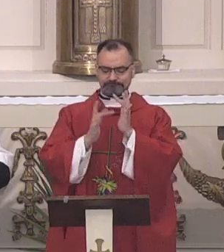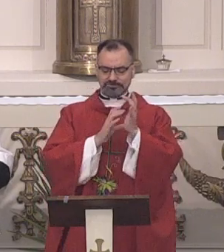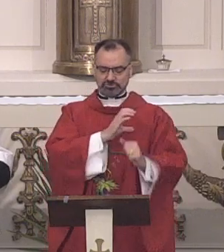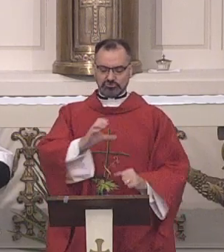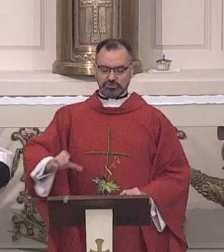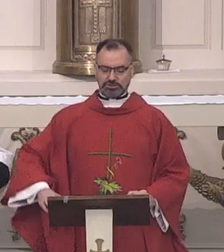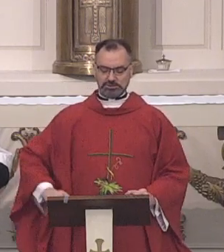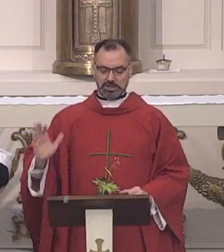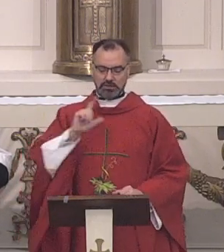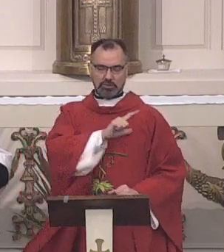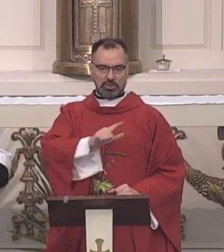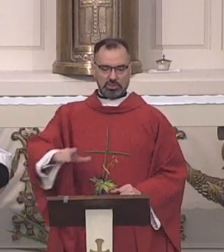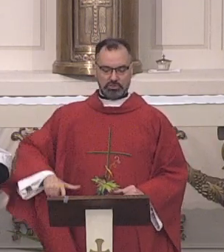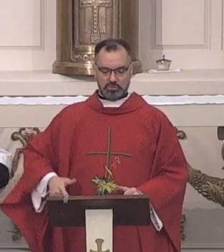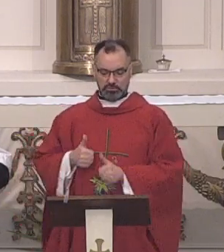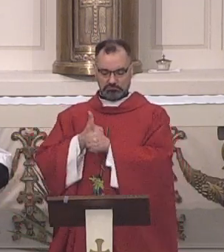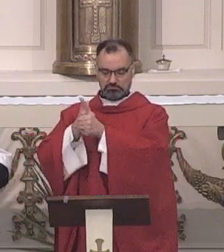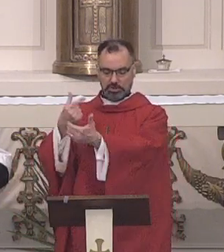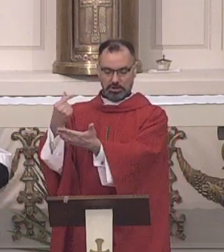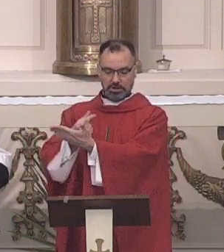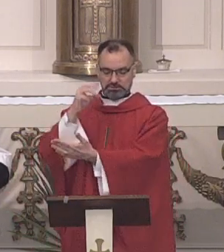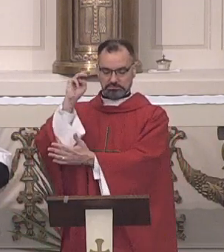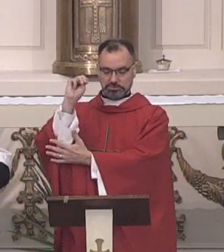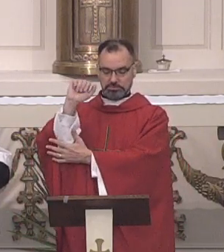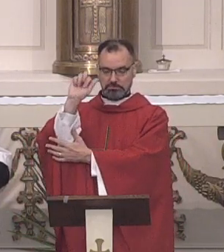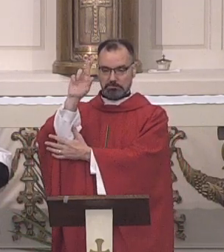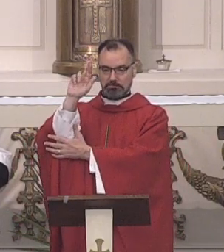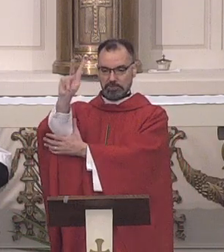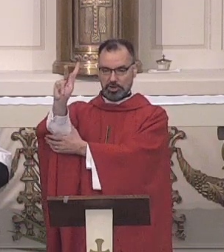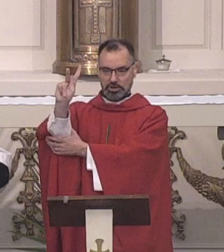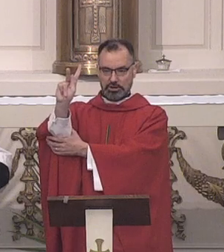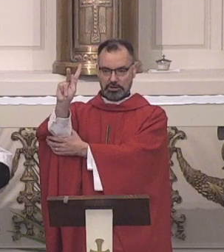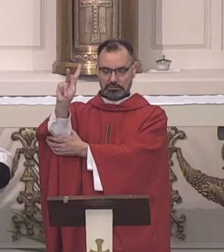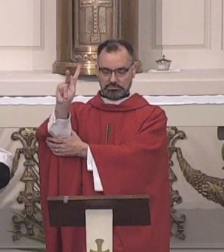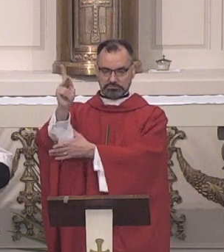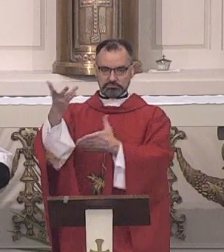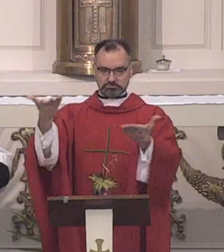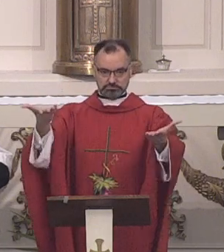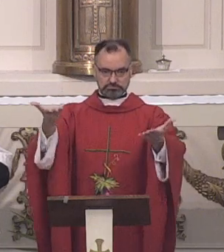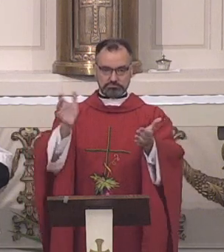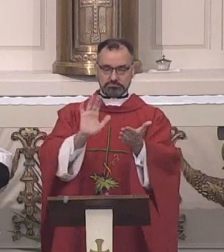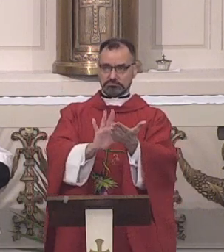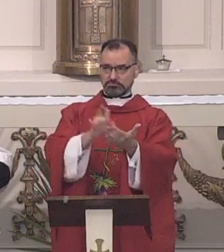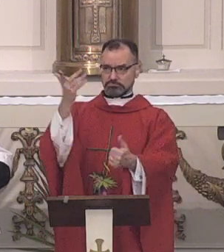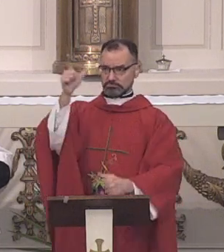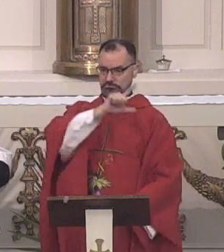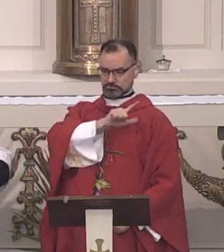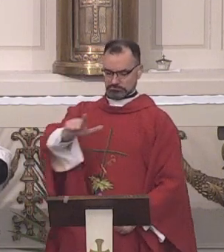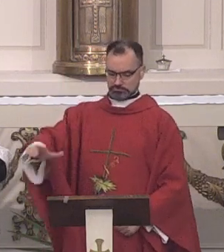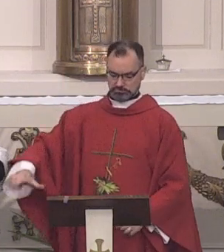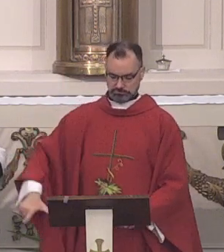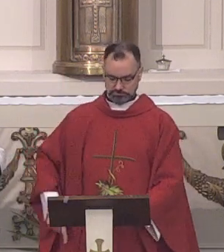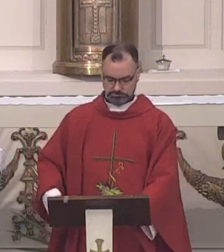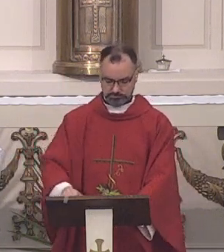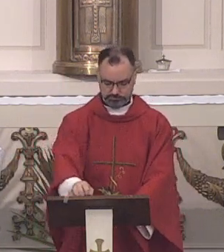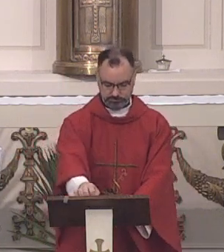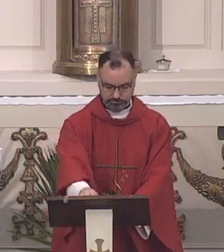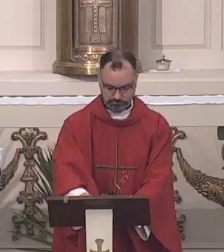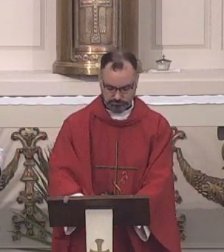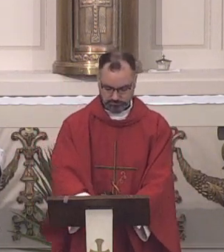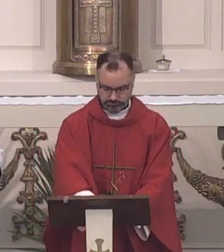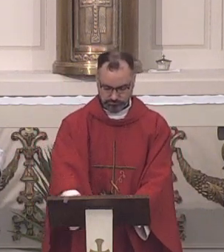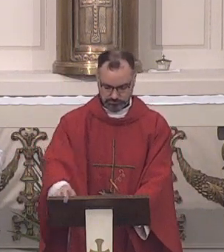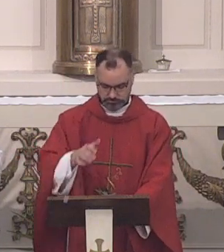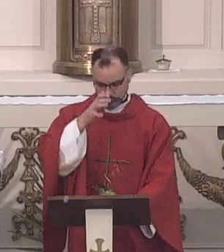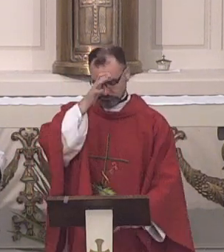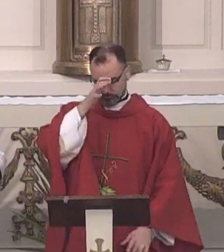from the Passion of our Lord Jesus Christ from the Gospel of Mark. Glory to you,